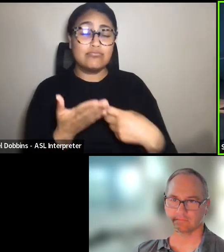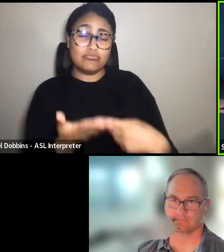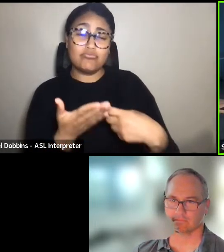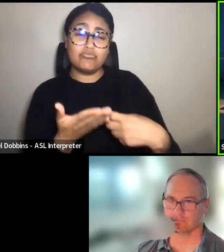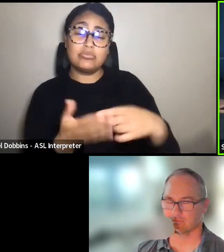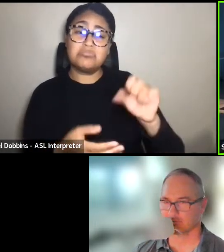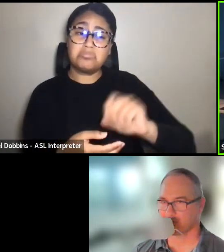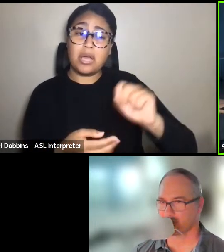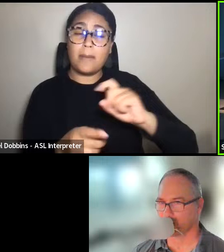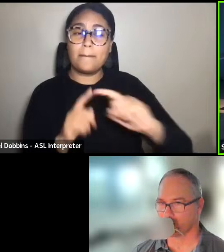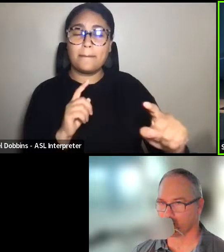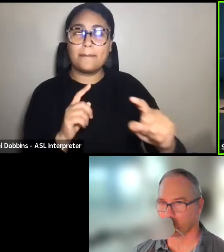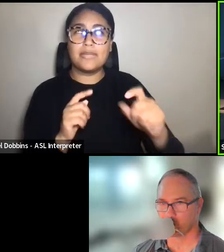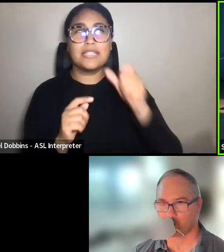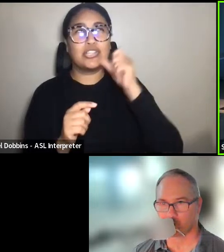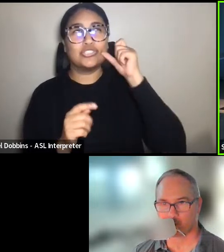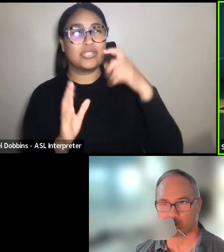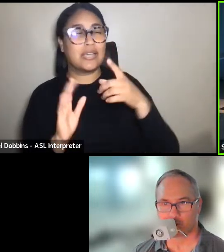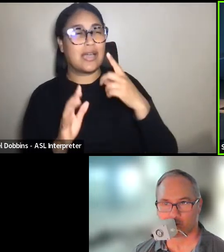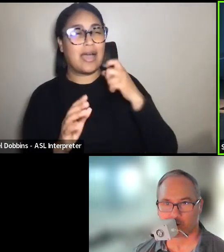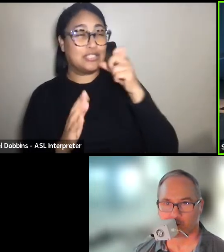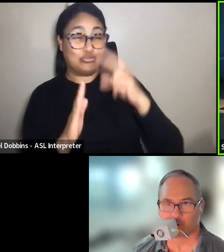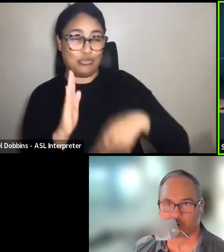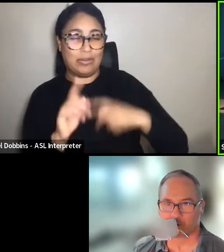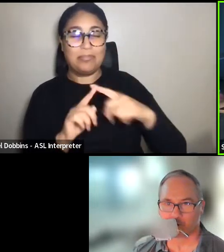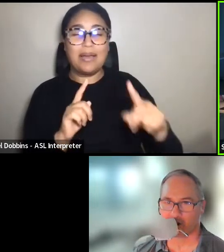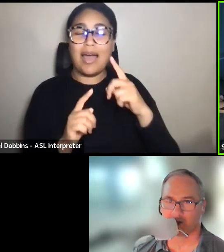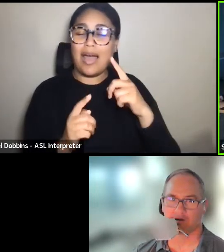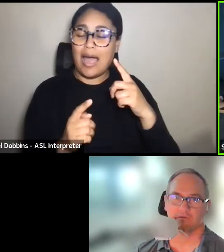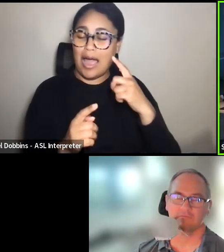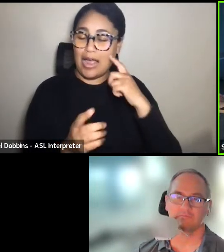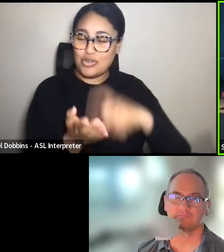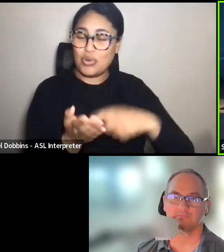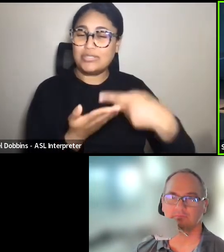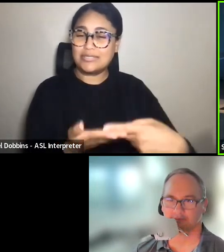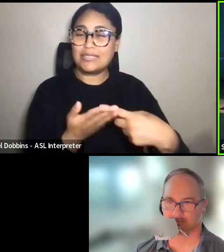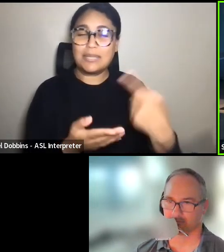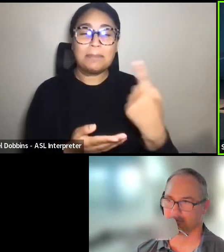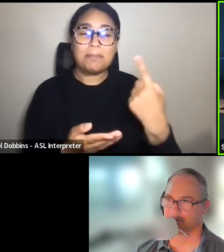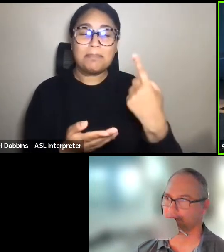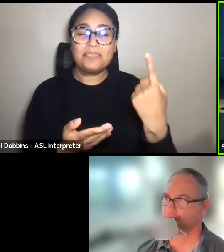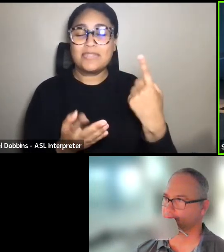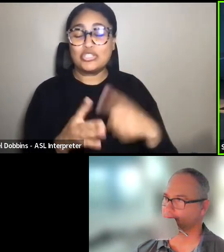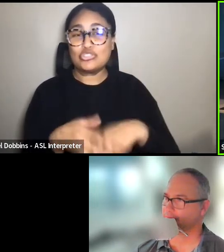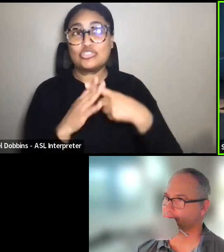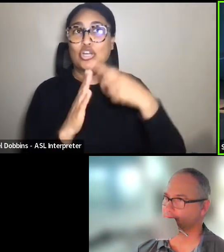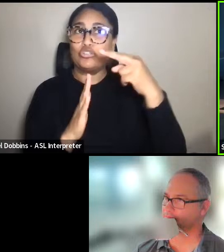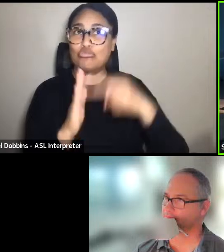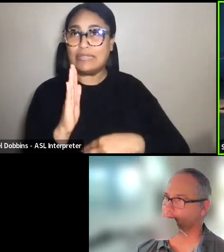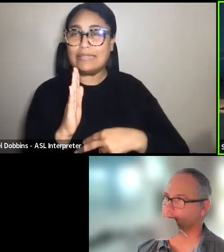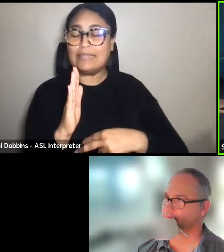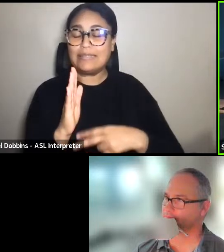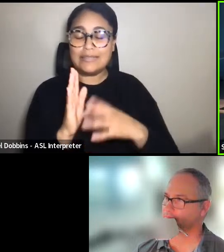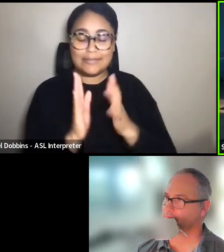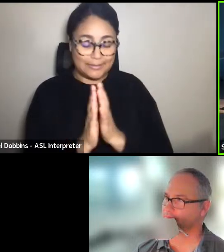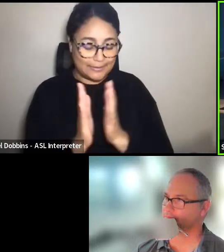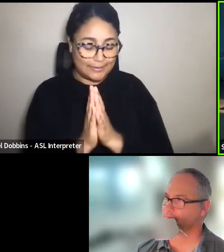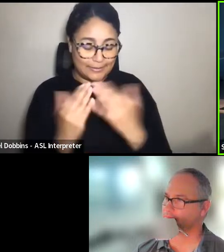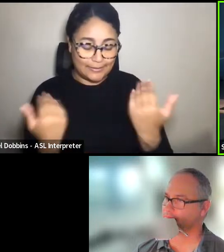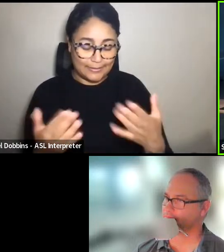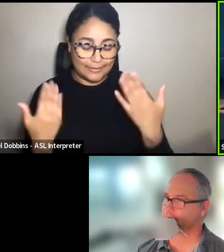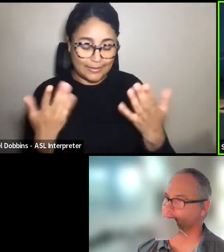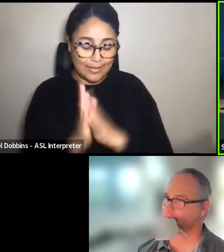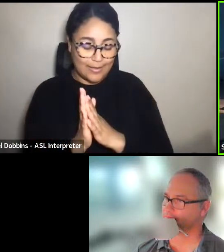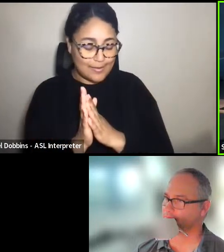didn't really fully read it yesterday, but there was a discussion something that I was beginning to read.